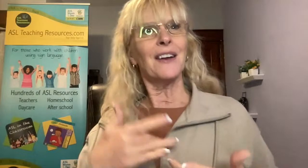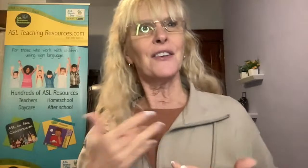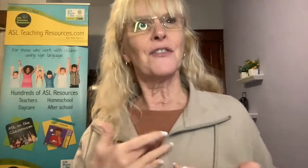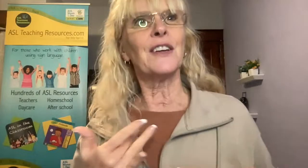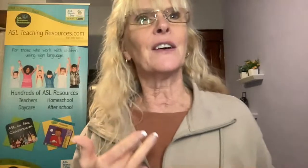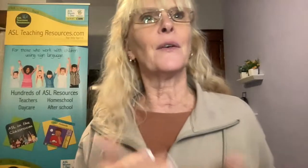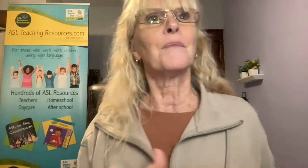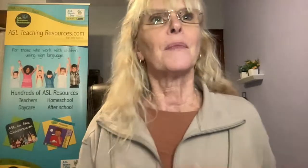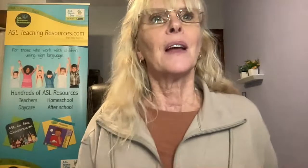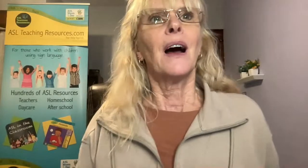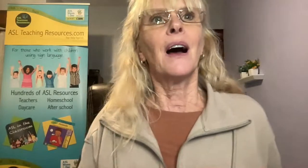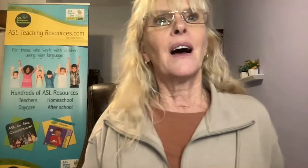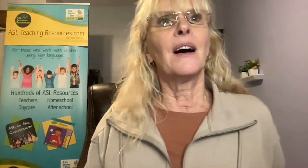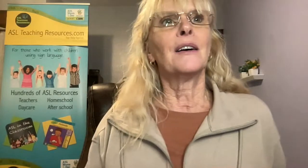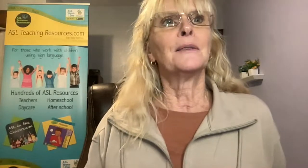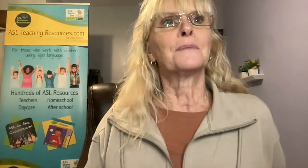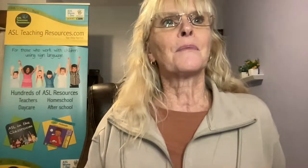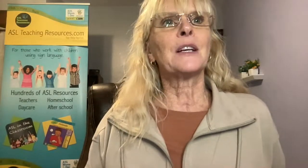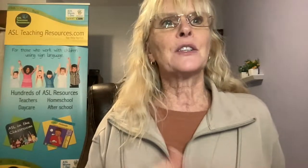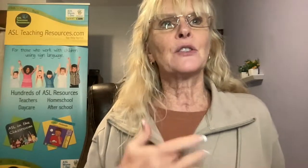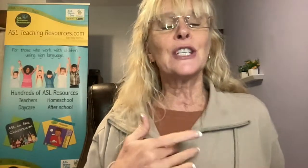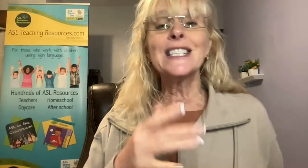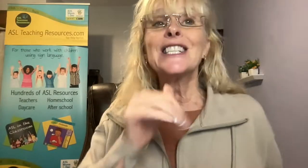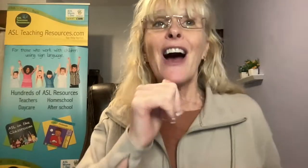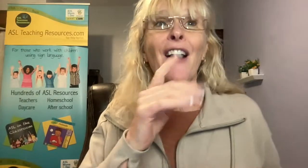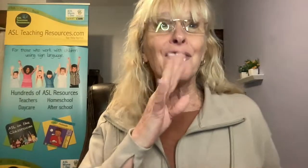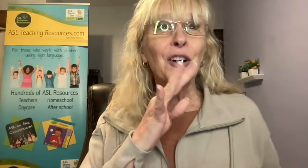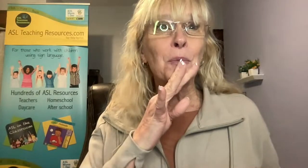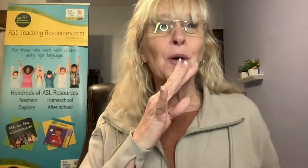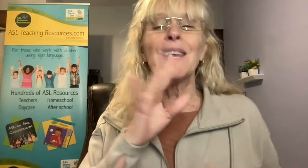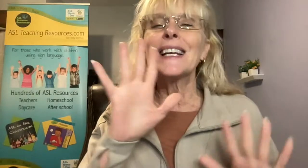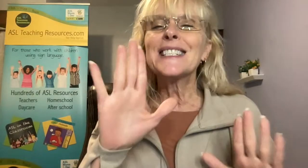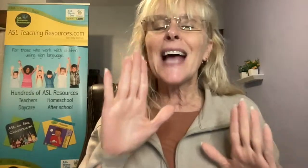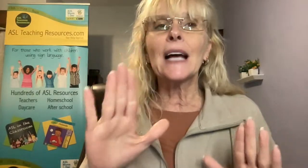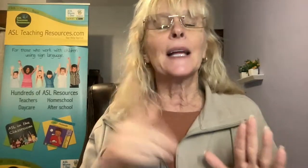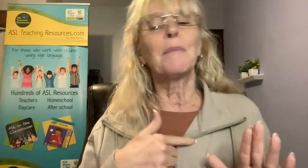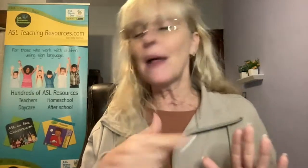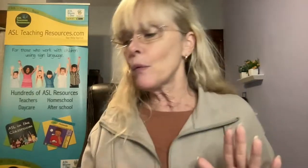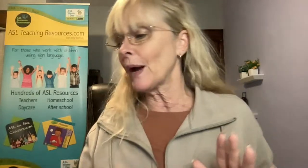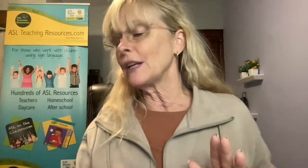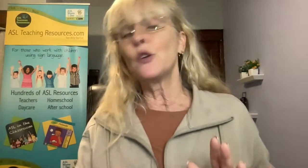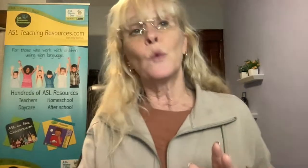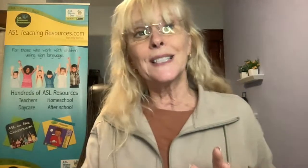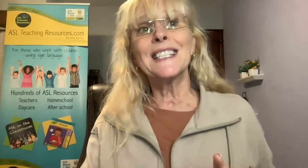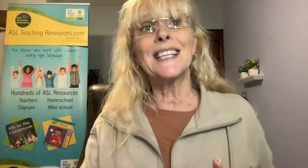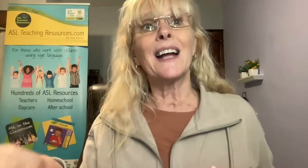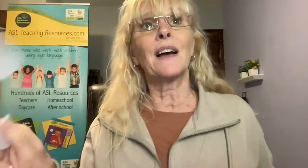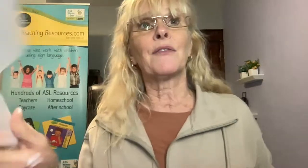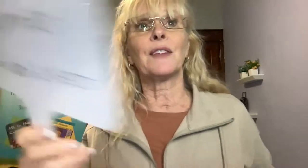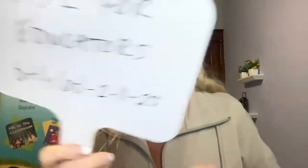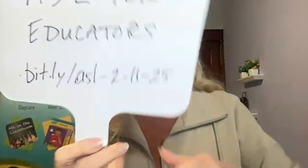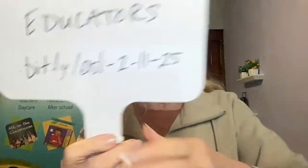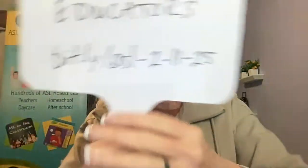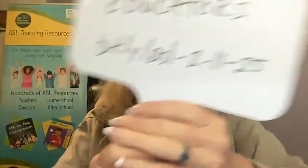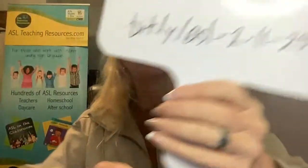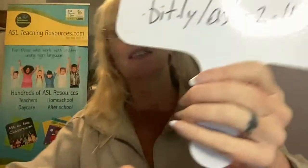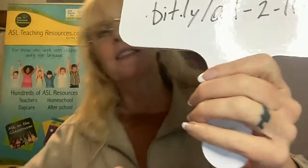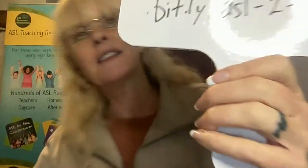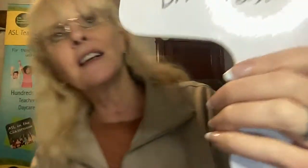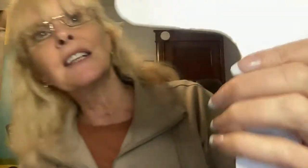you feel? So she's nonverbal. Exactly. By the way, you want to sign up for this. It's going to